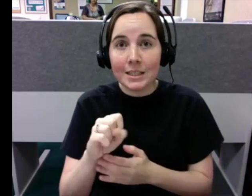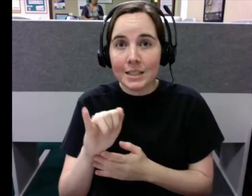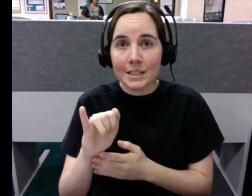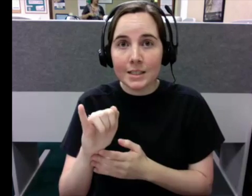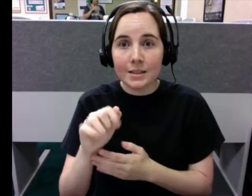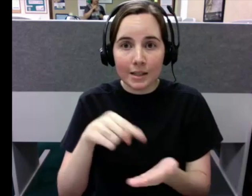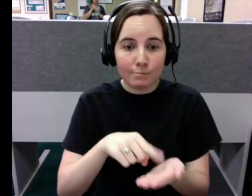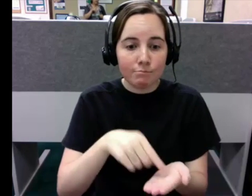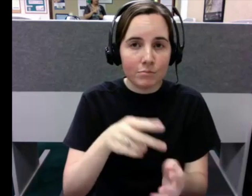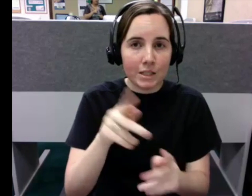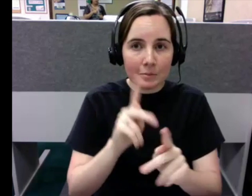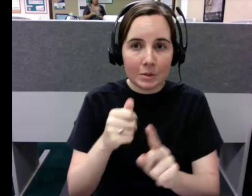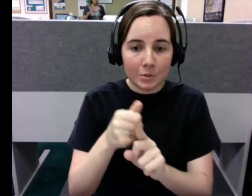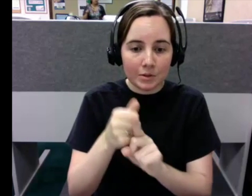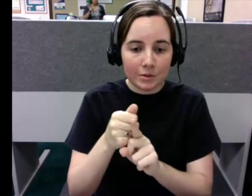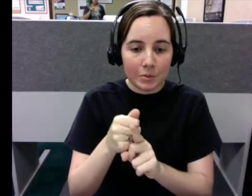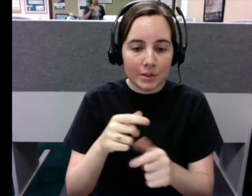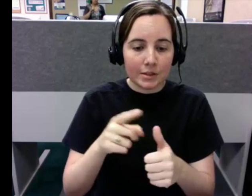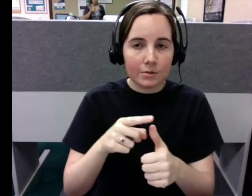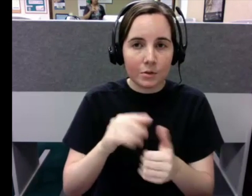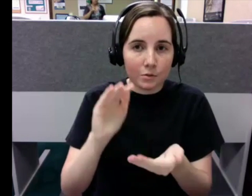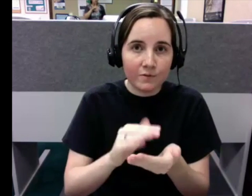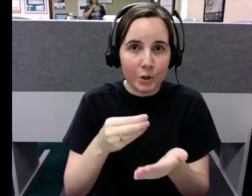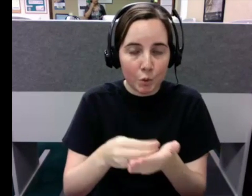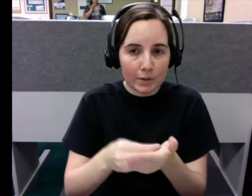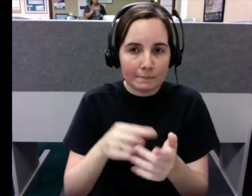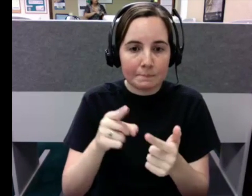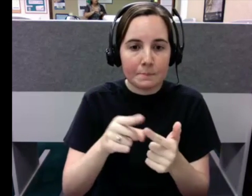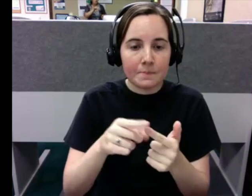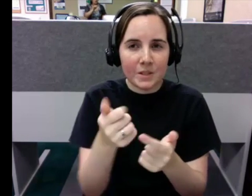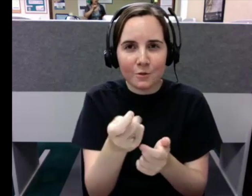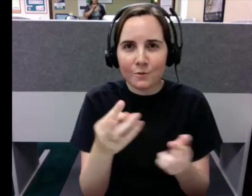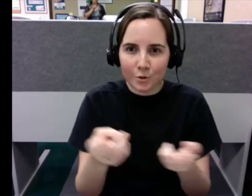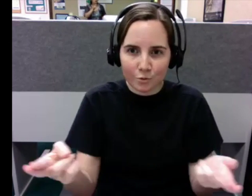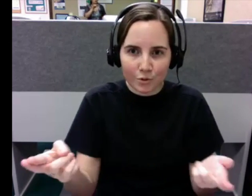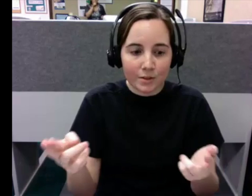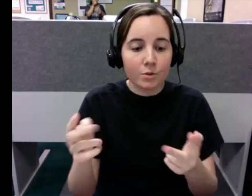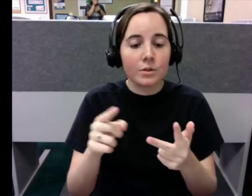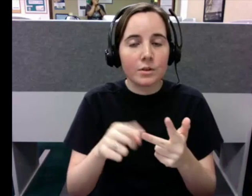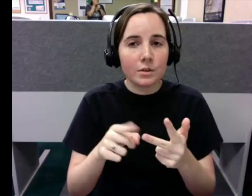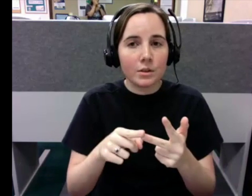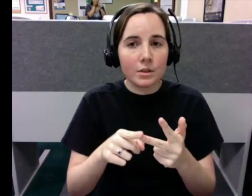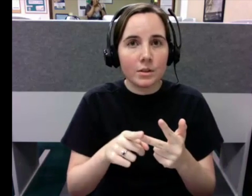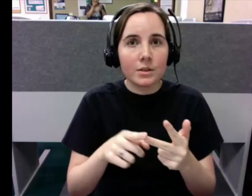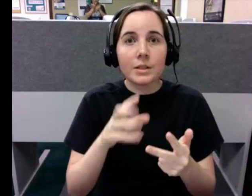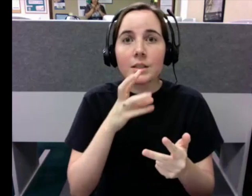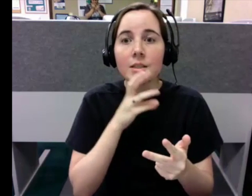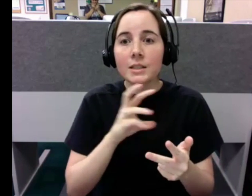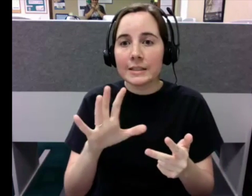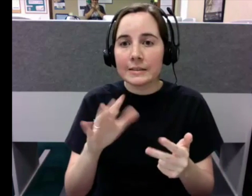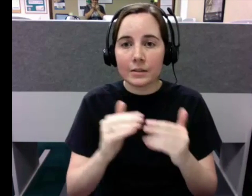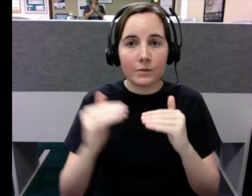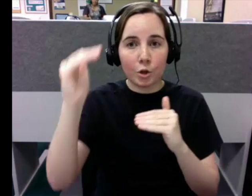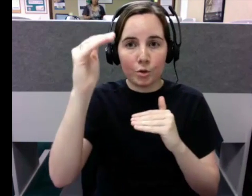SSI makes monthly payments to people who have low income and few resources, and who are age 65